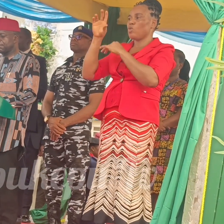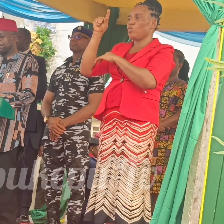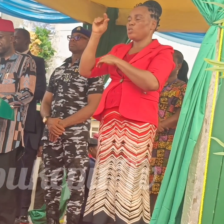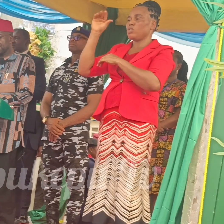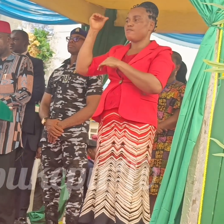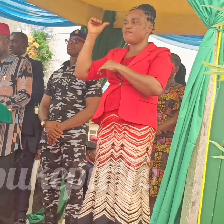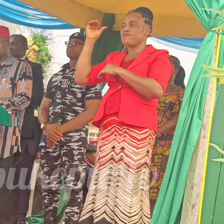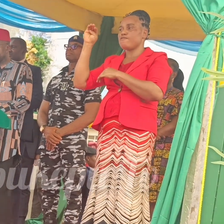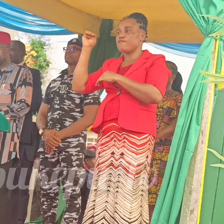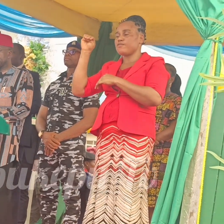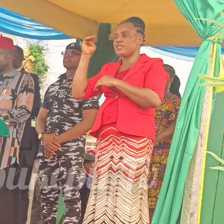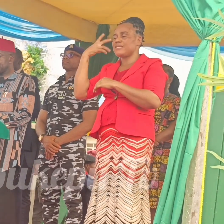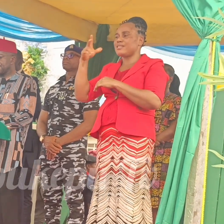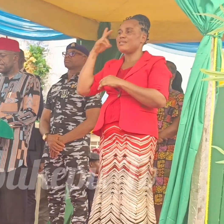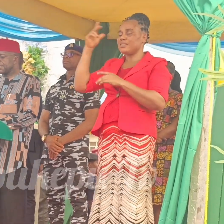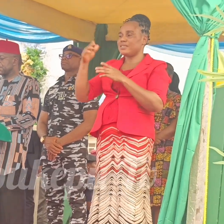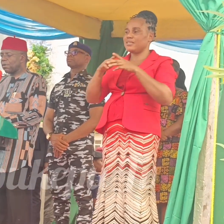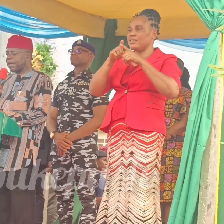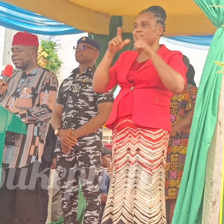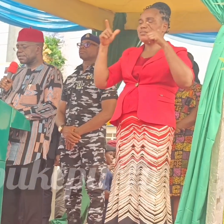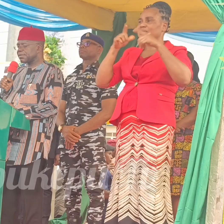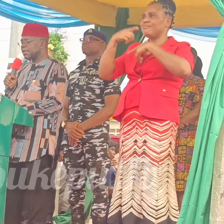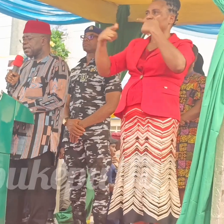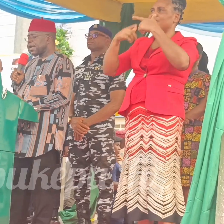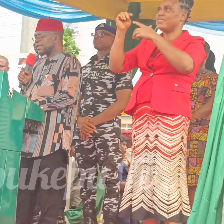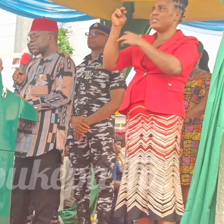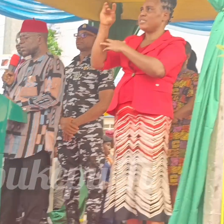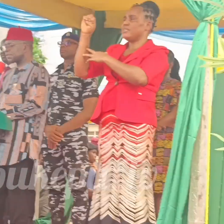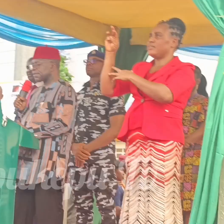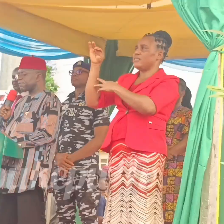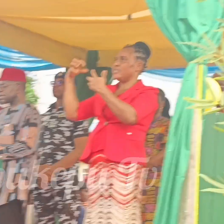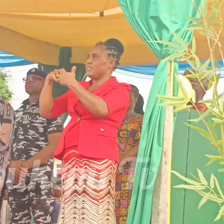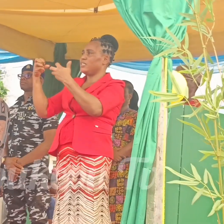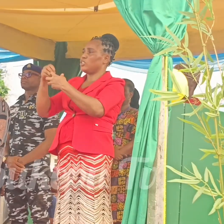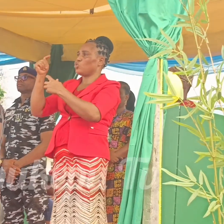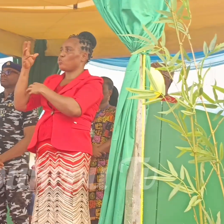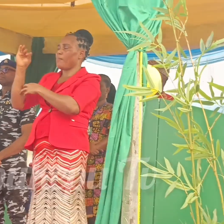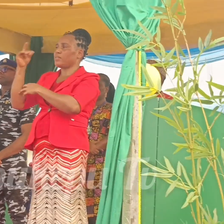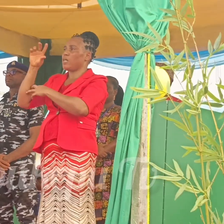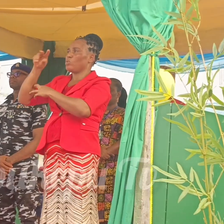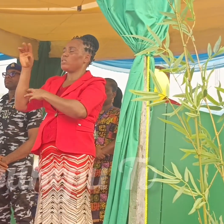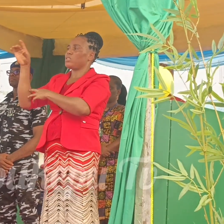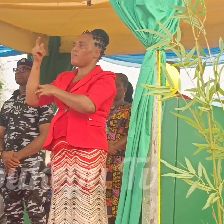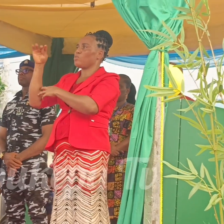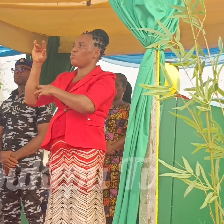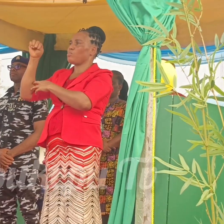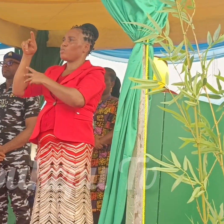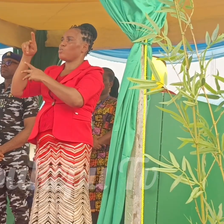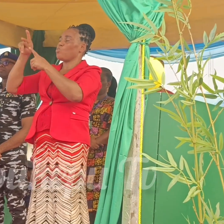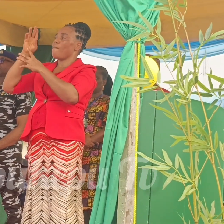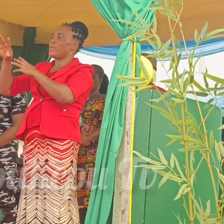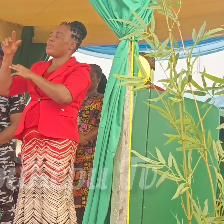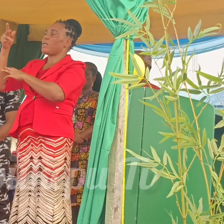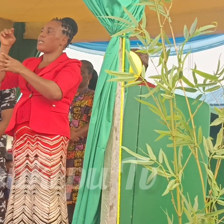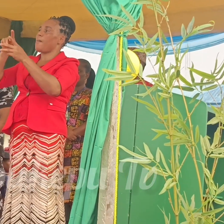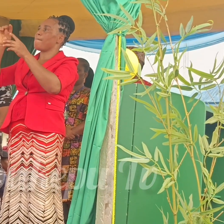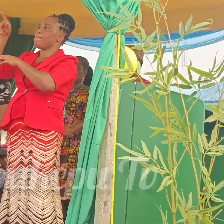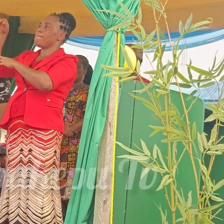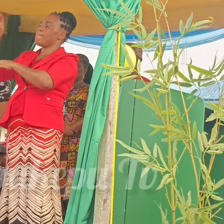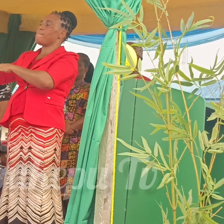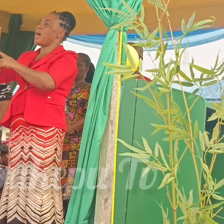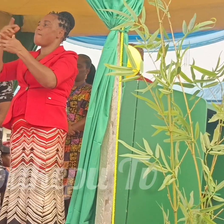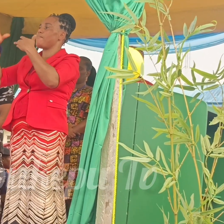2014, the 3 General Electric turbines and the 27-kilometer gas pipeline were in place, and that